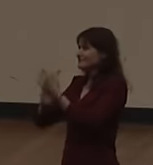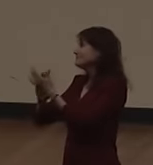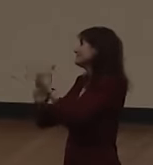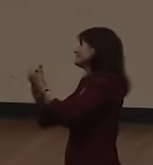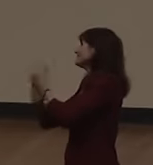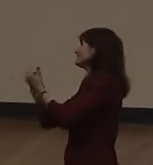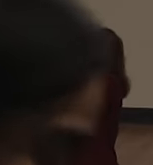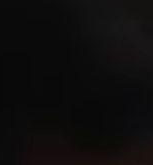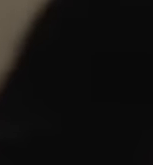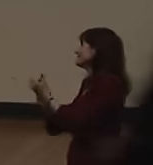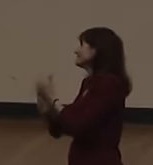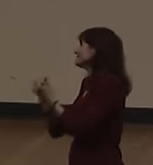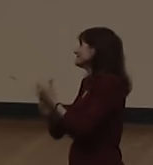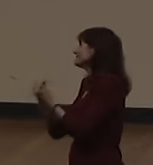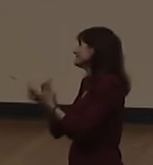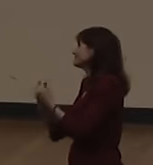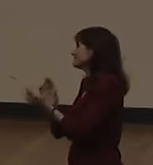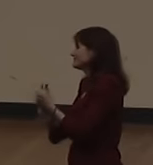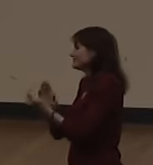Thank you.